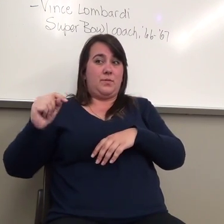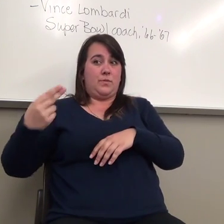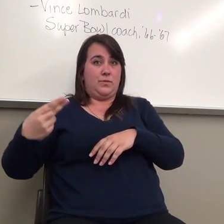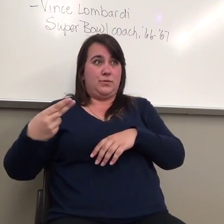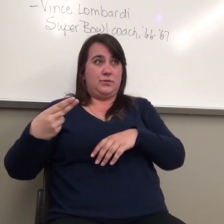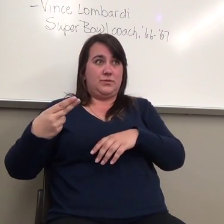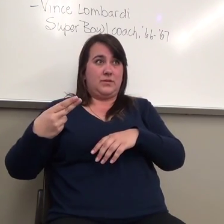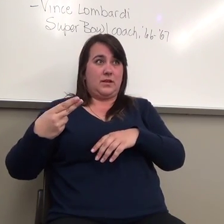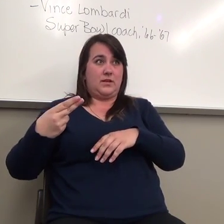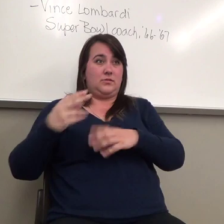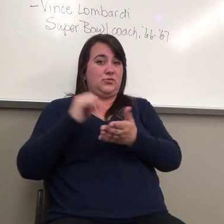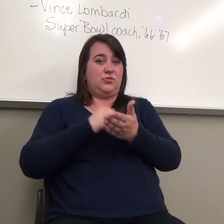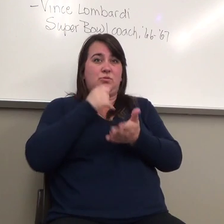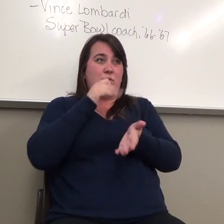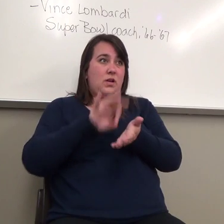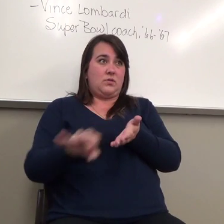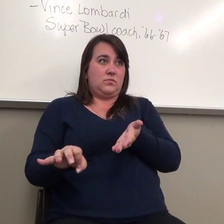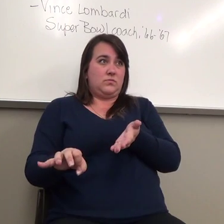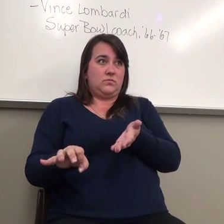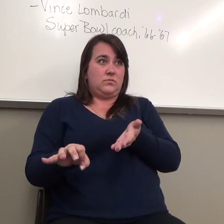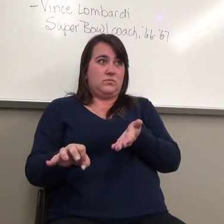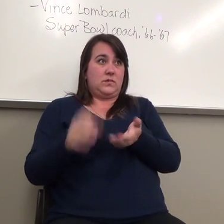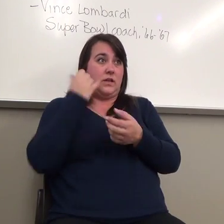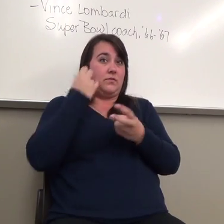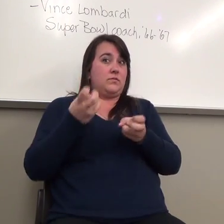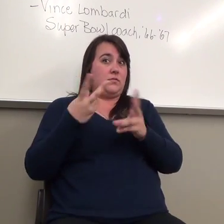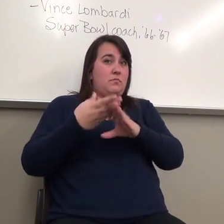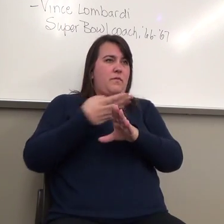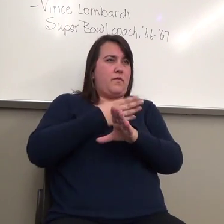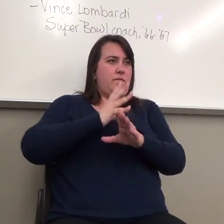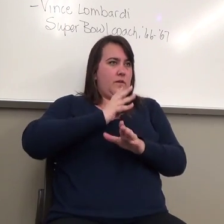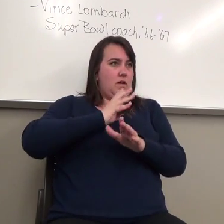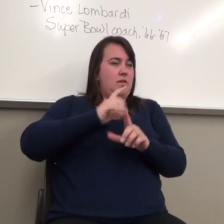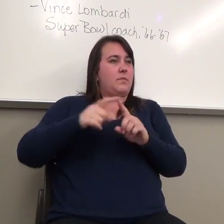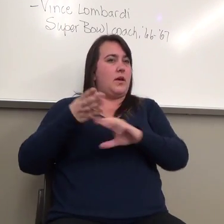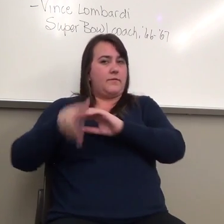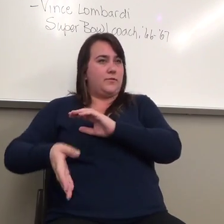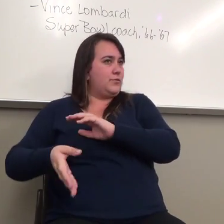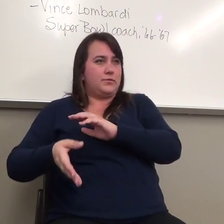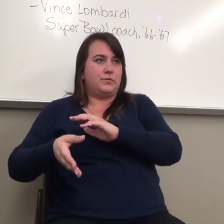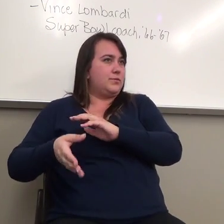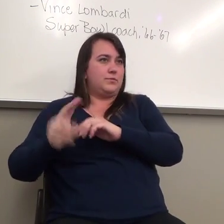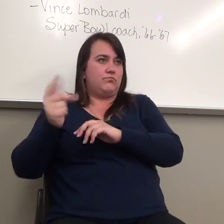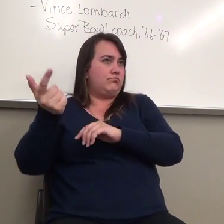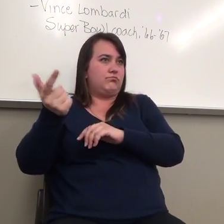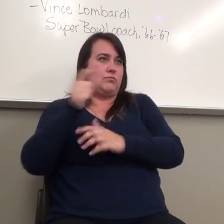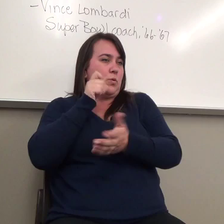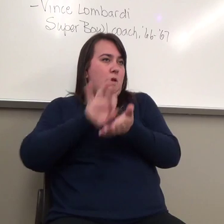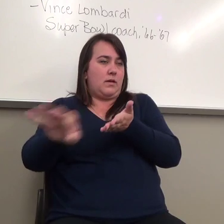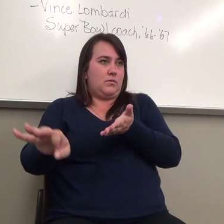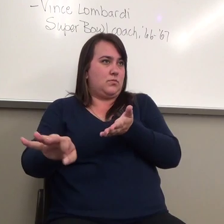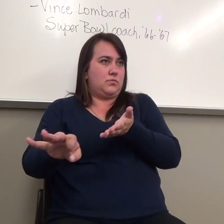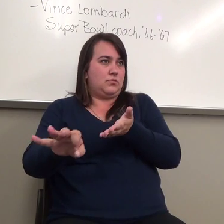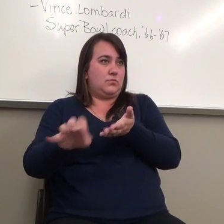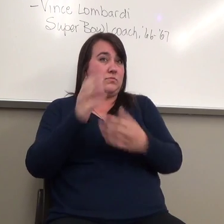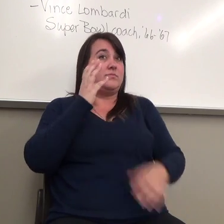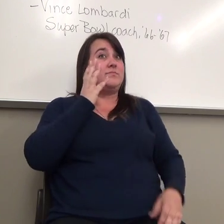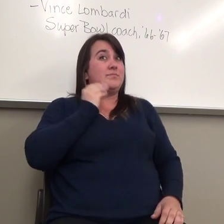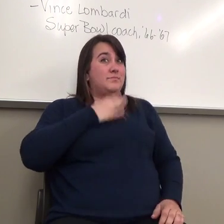February 6th will not be counted. Now, you'll notice I don't have, people who've had me before, it doesn't say journal